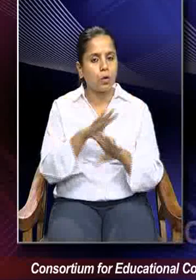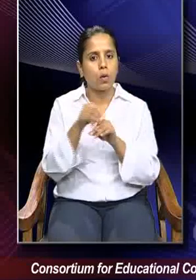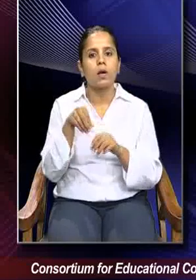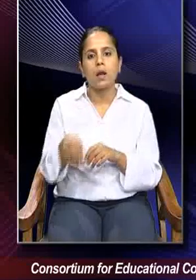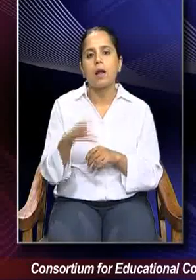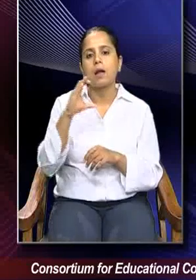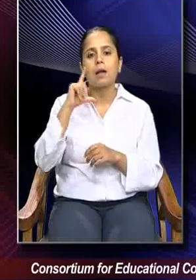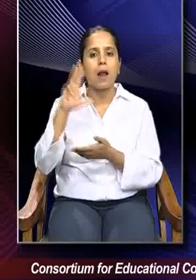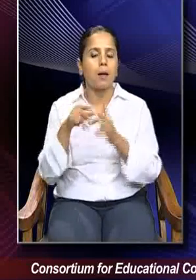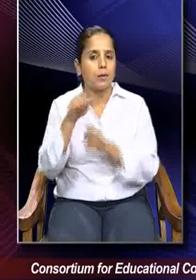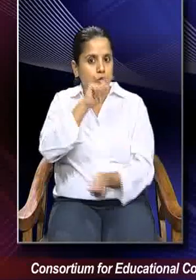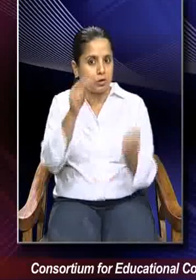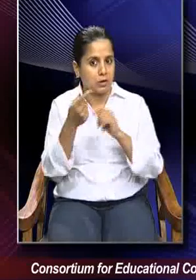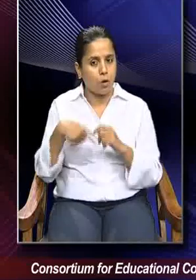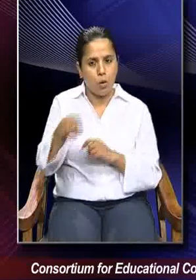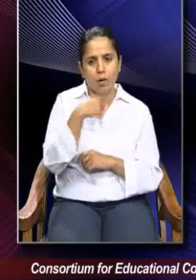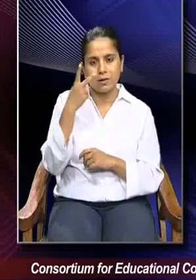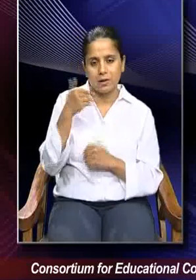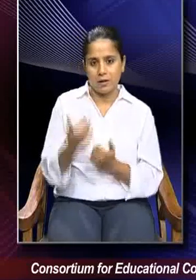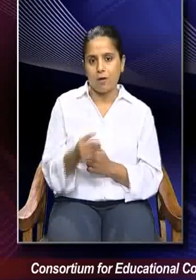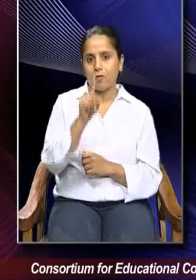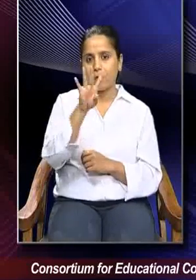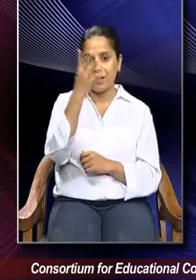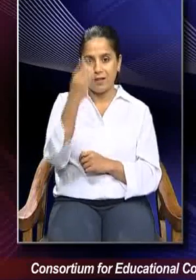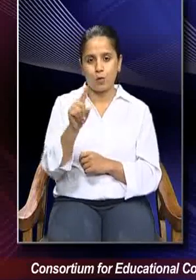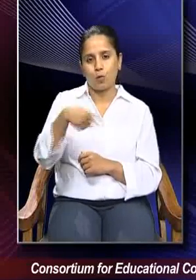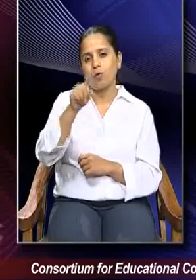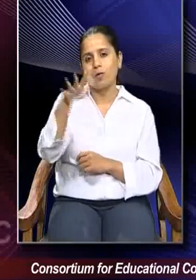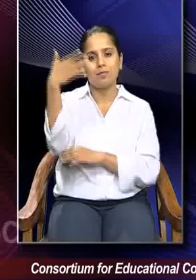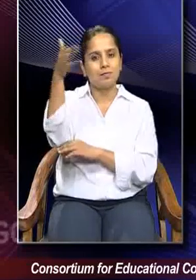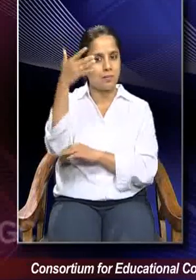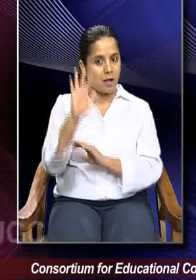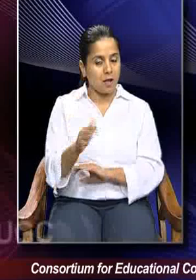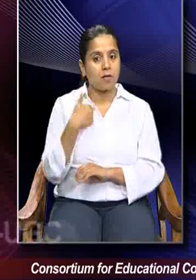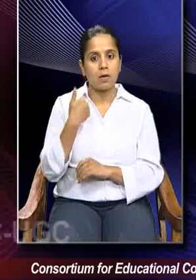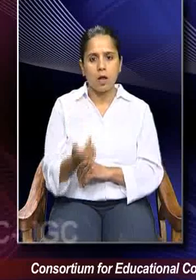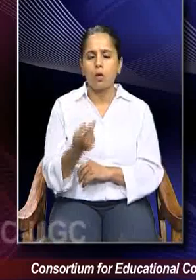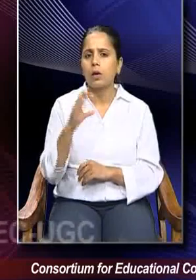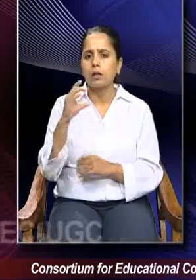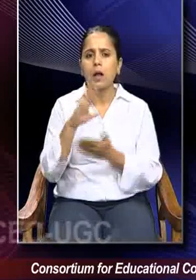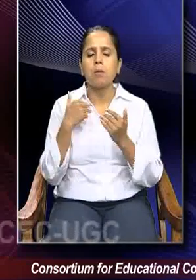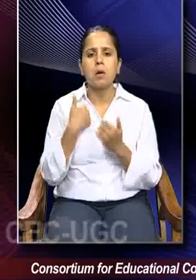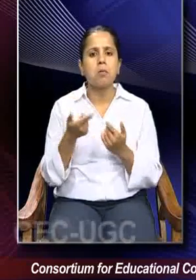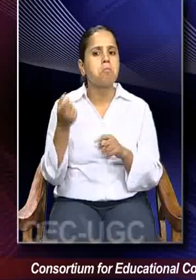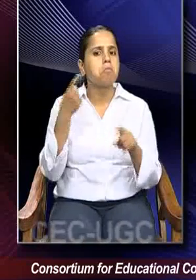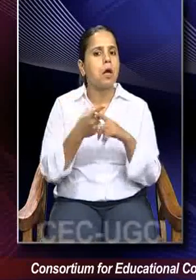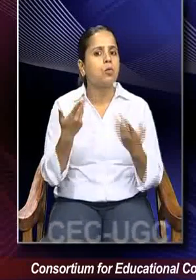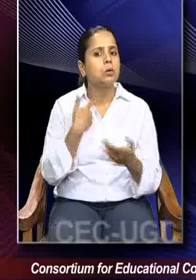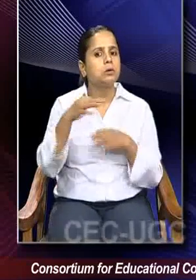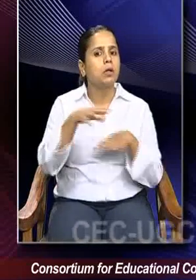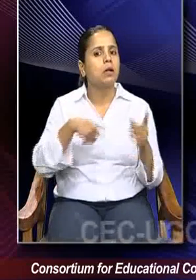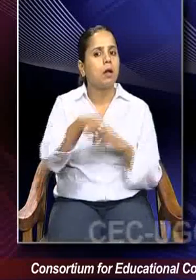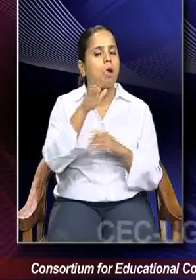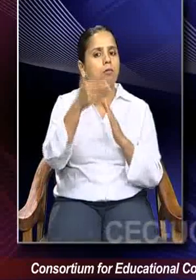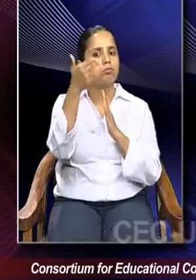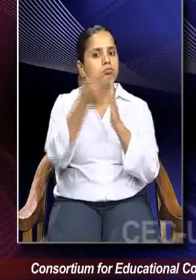change, and we have seen that on the eve of independence, where we are placed in the context of climate change, our cities are placed,